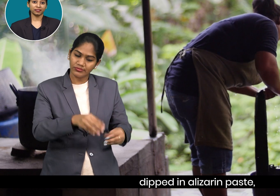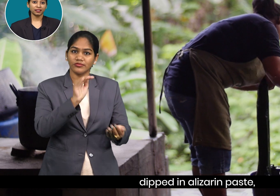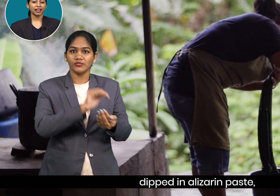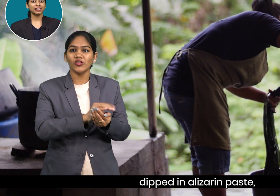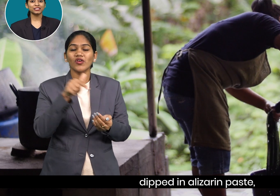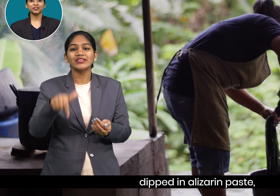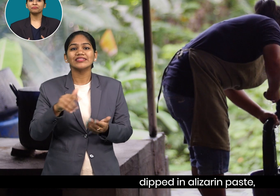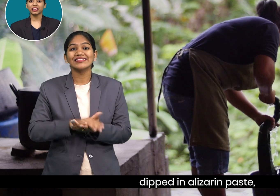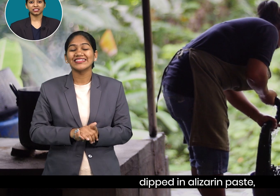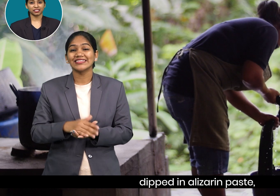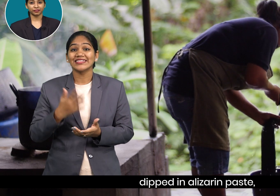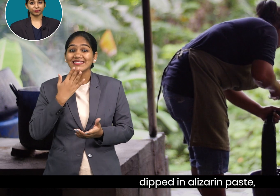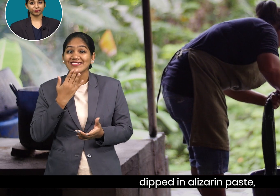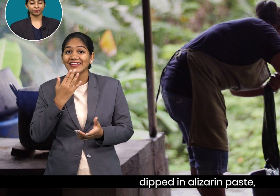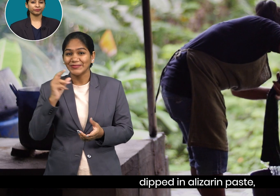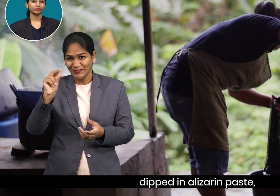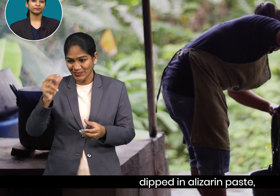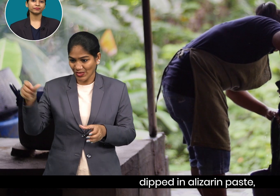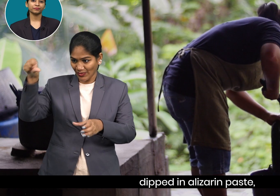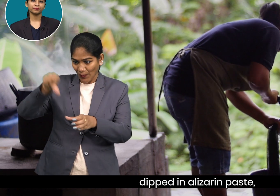dipped in alizarin paste